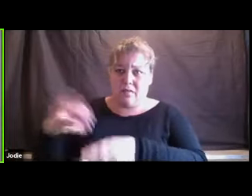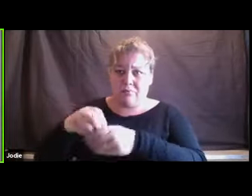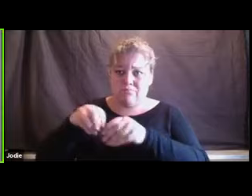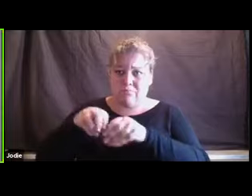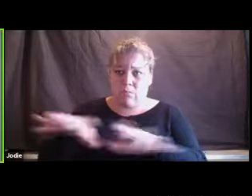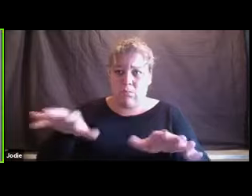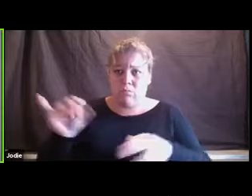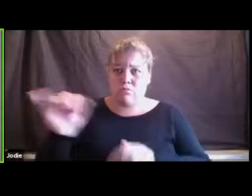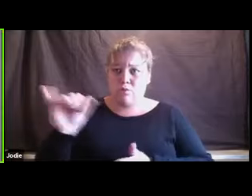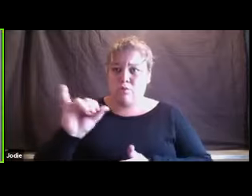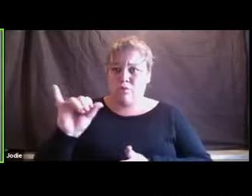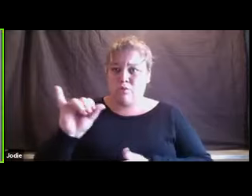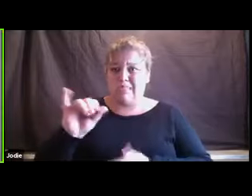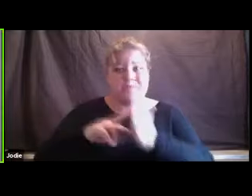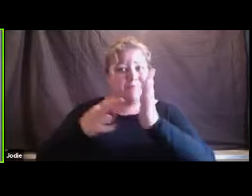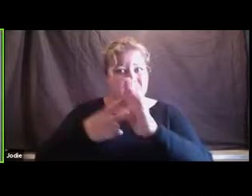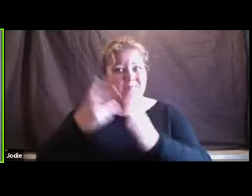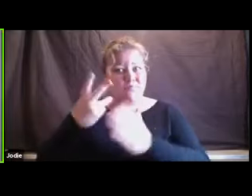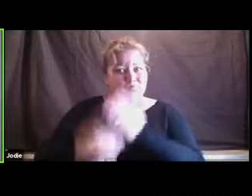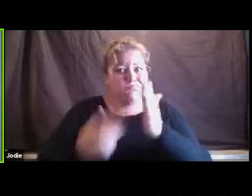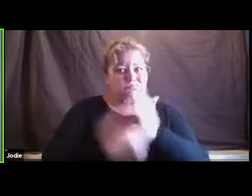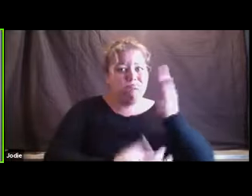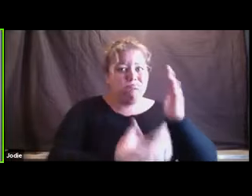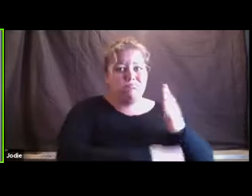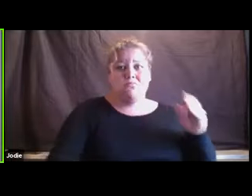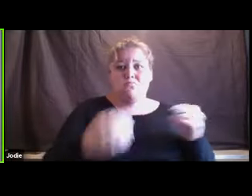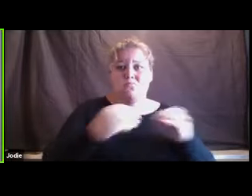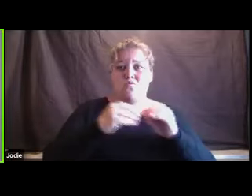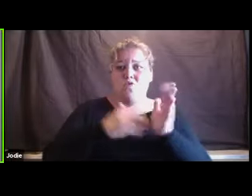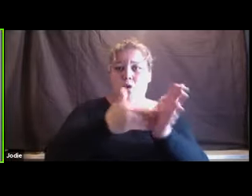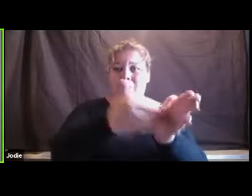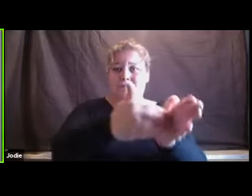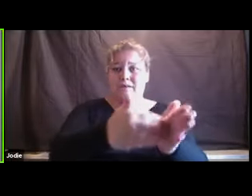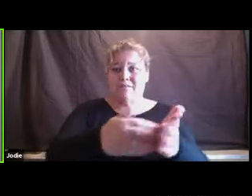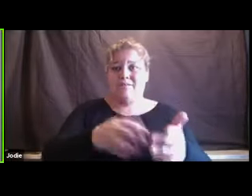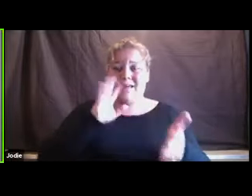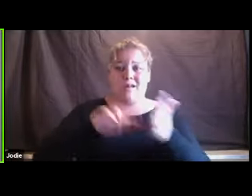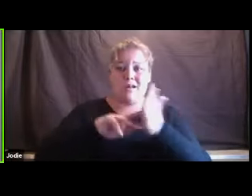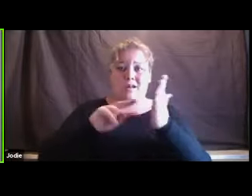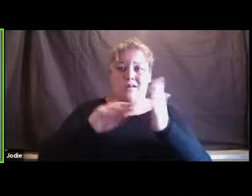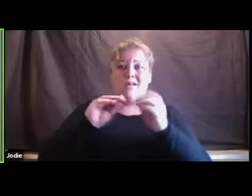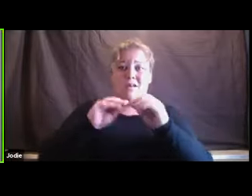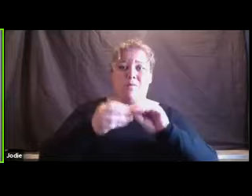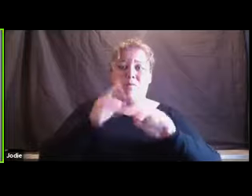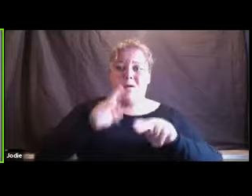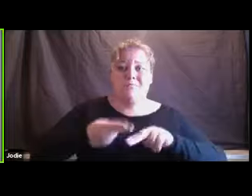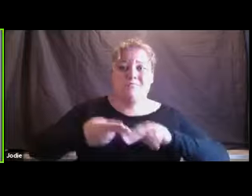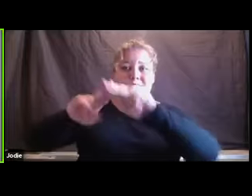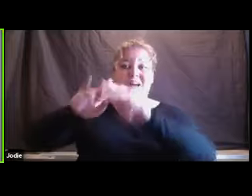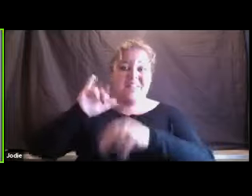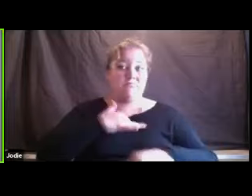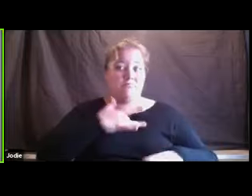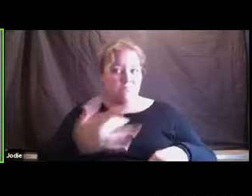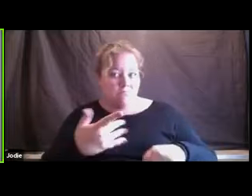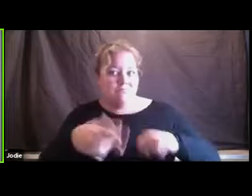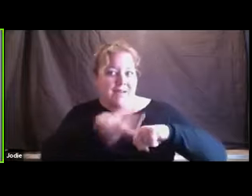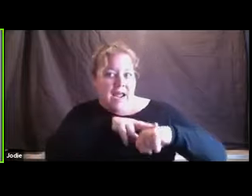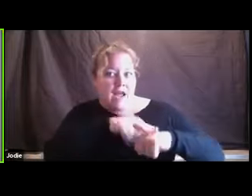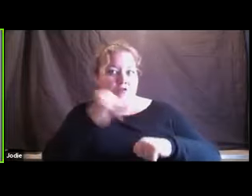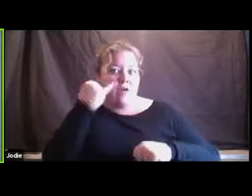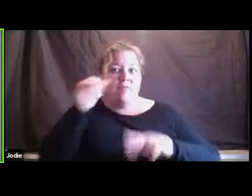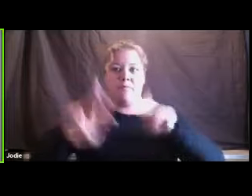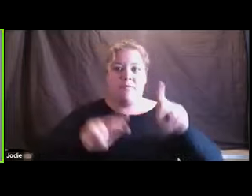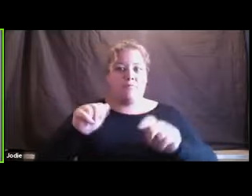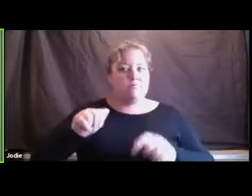illness and deaths from COVID-19 in our community goes up. That's just naturally how this works. So